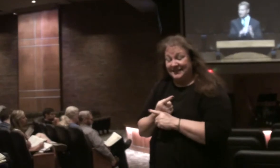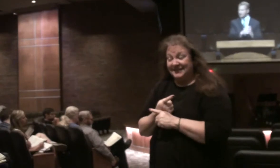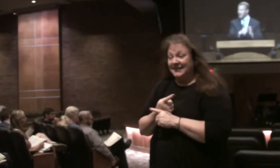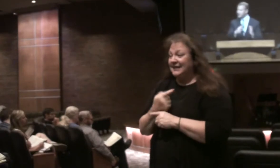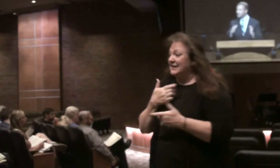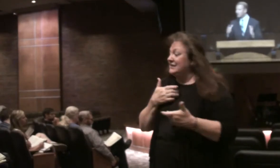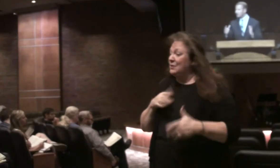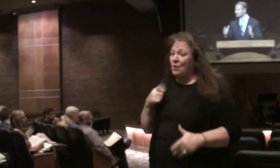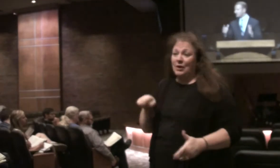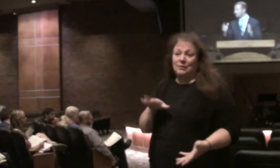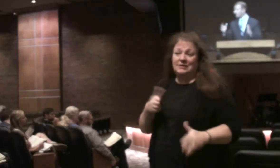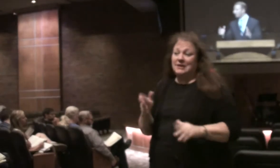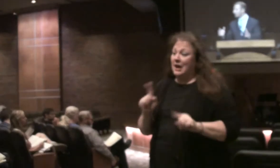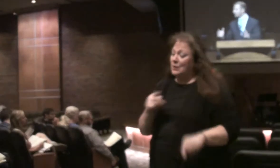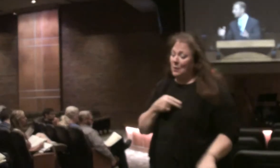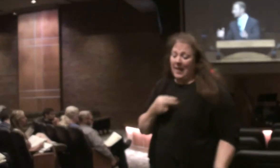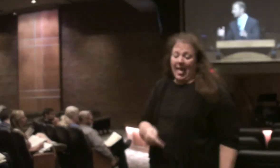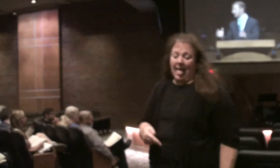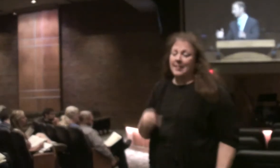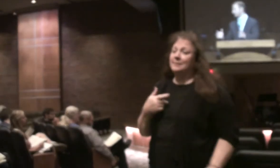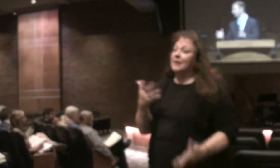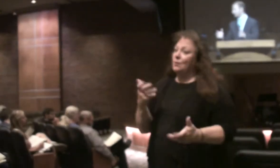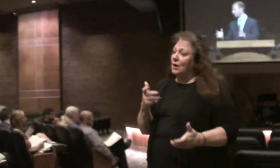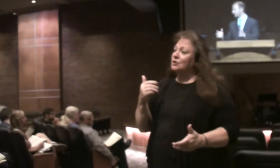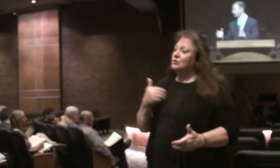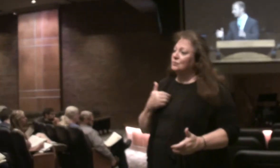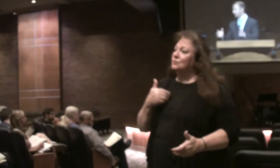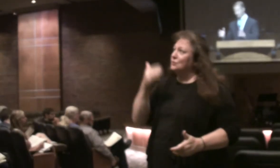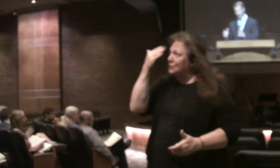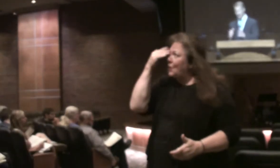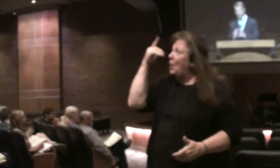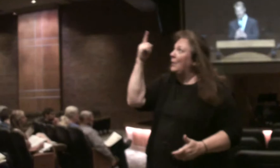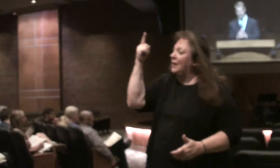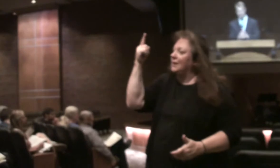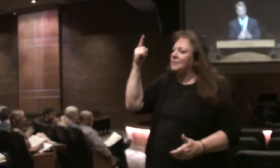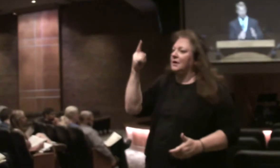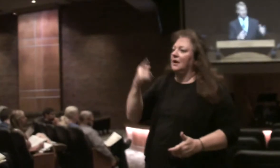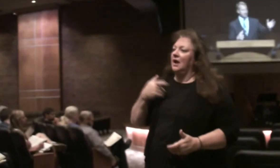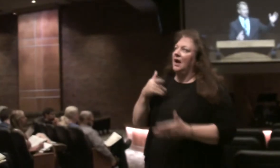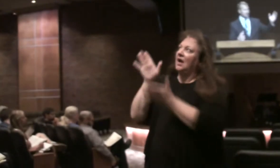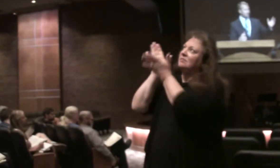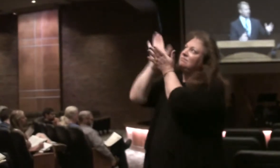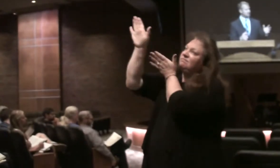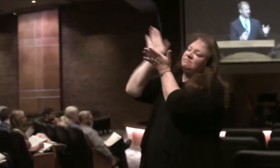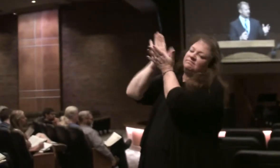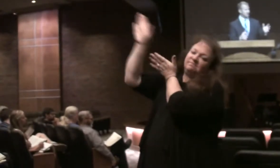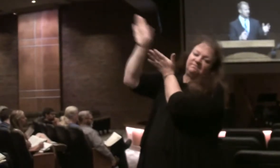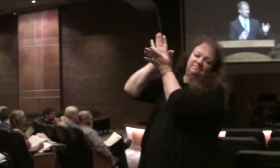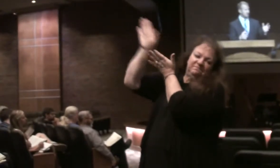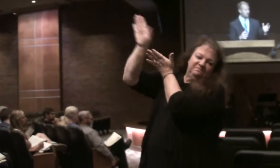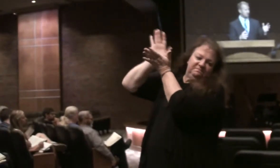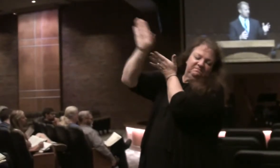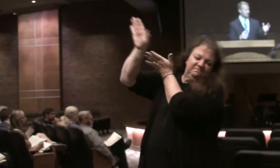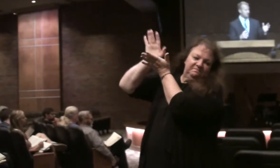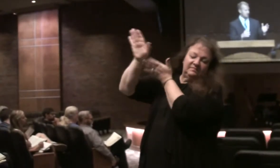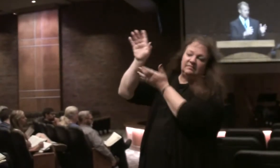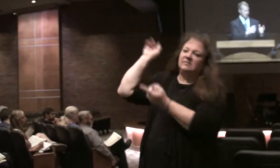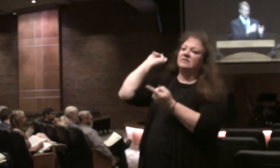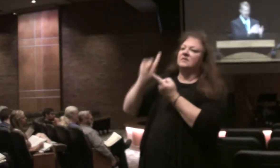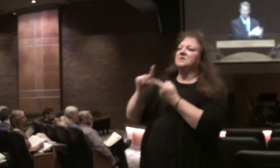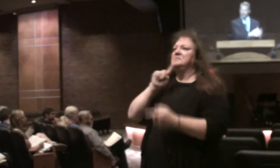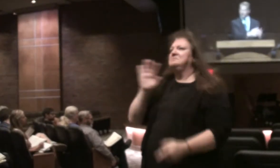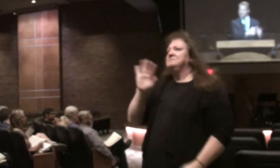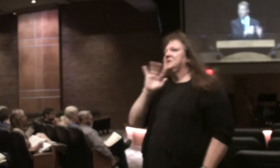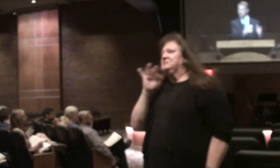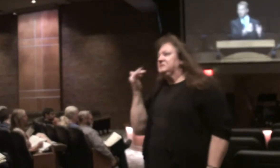not wishing for any to perish, but for all to come to life. I rejected the Lord until I was almost 19.